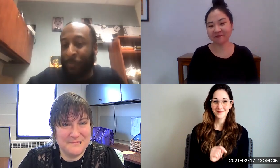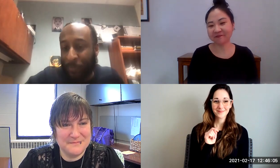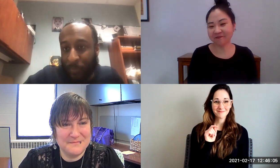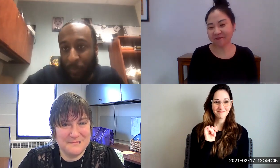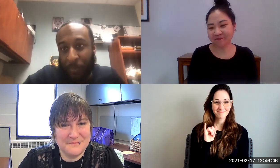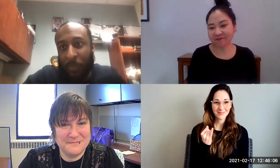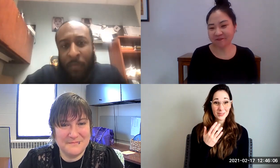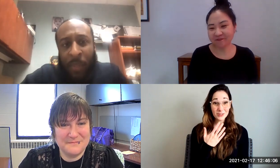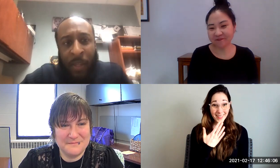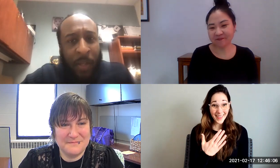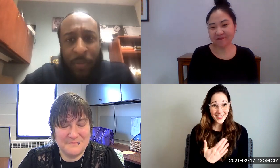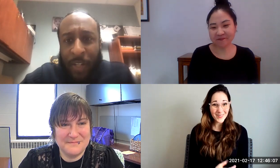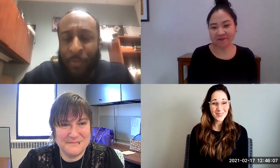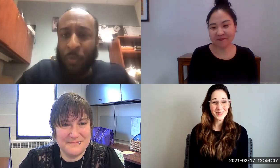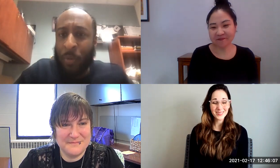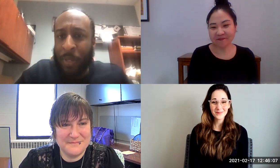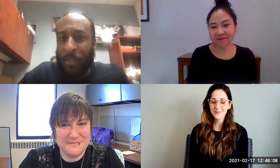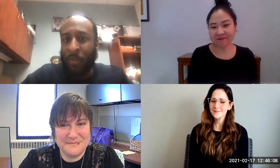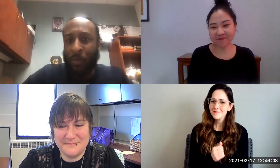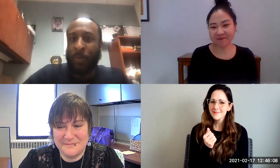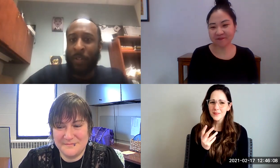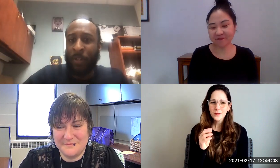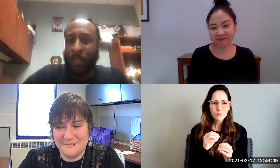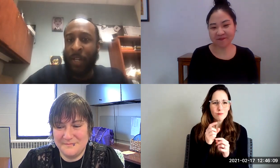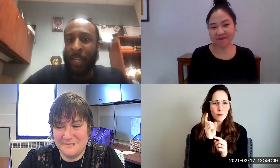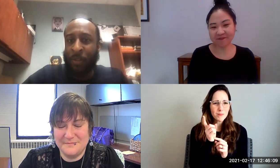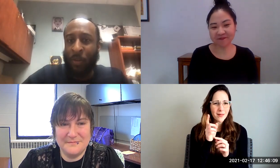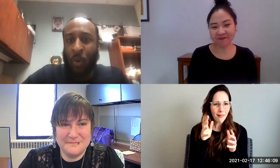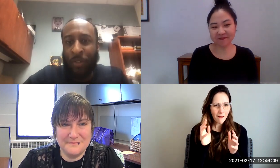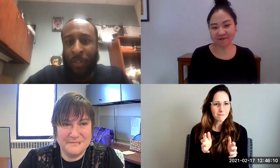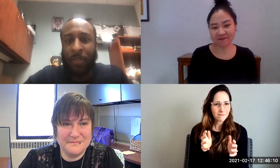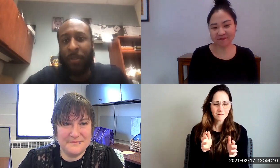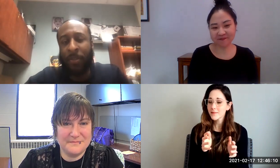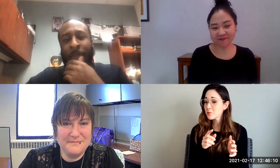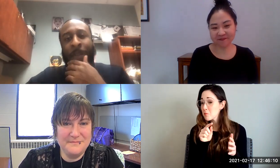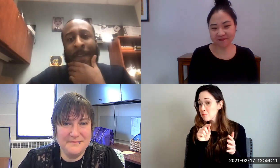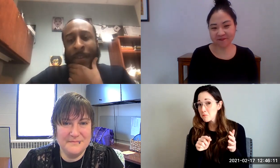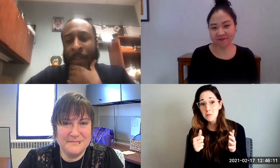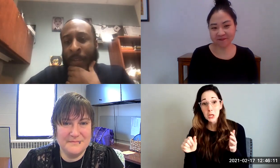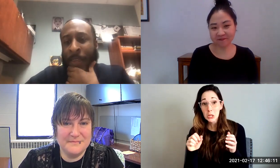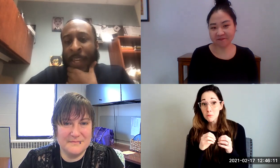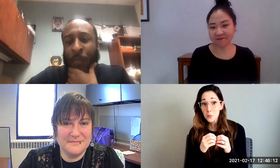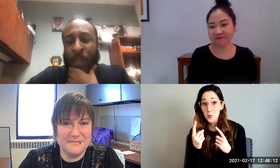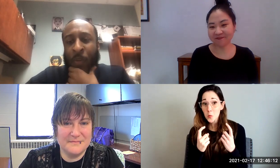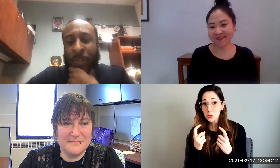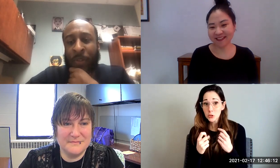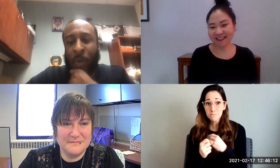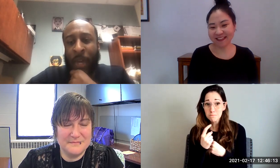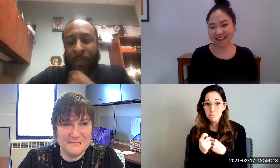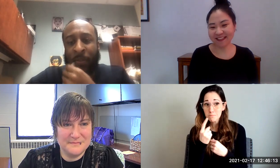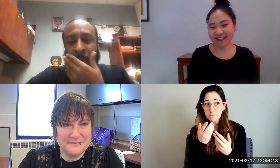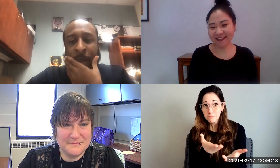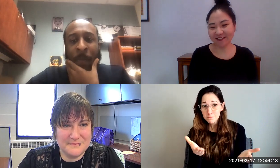Thank you. We've got a few more minutes, so if there are any other questions that anybody wants